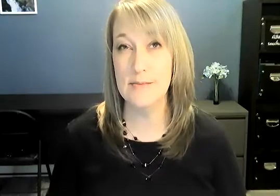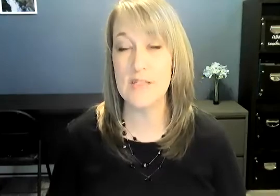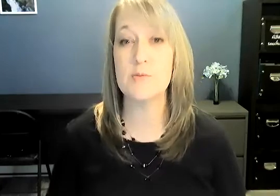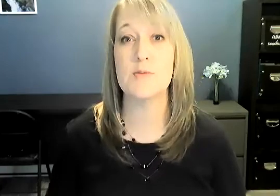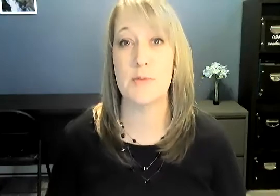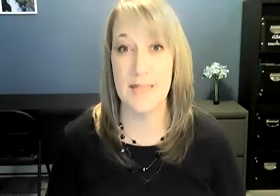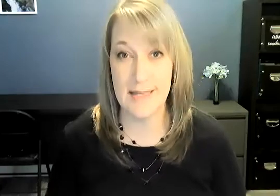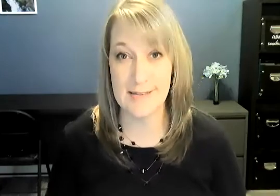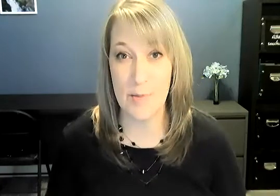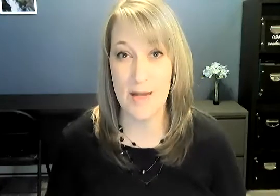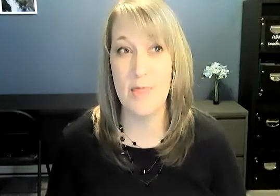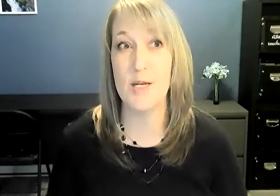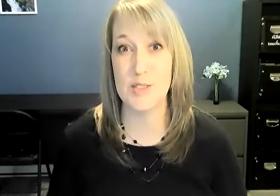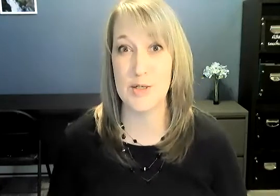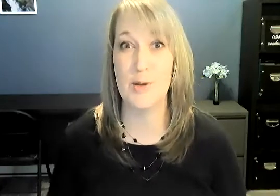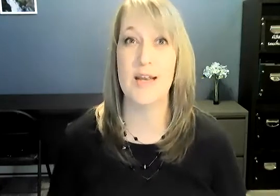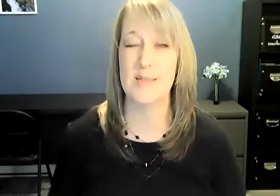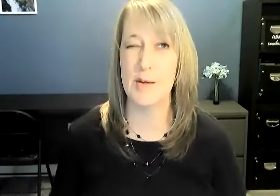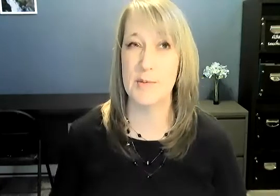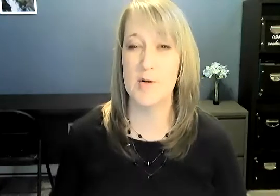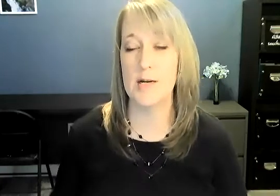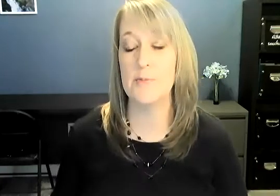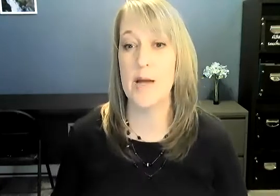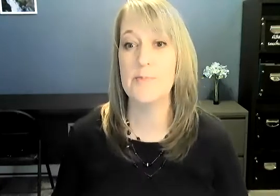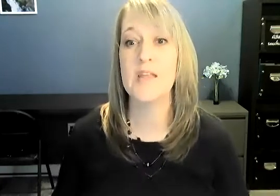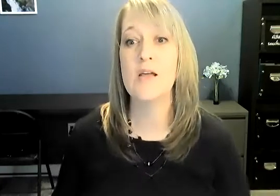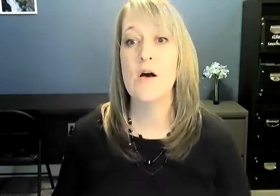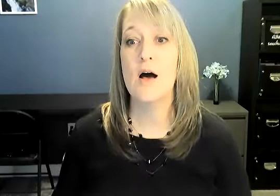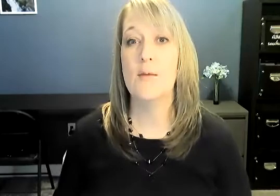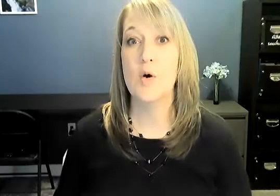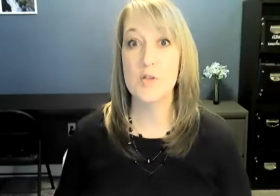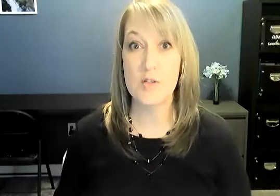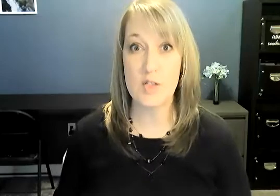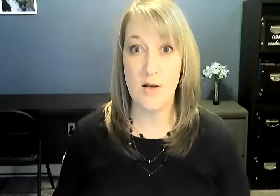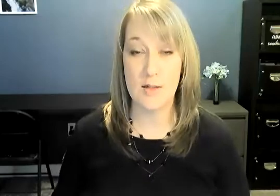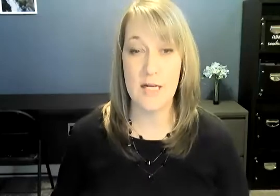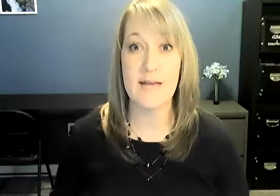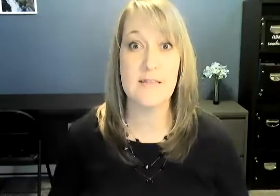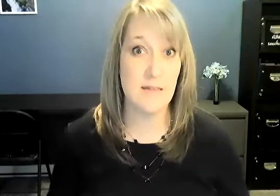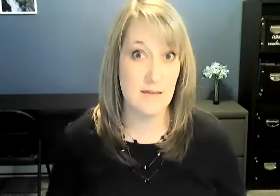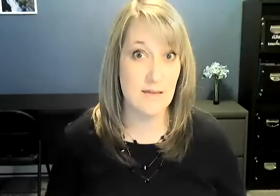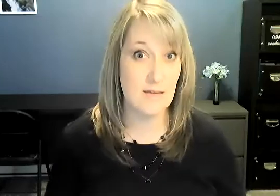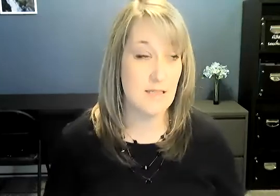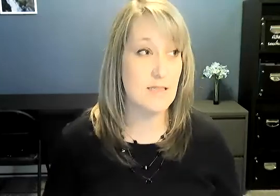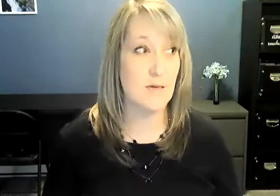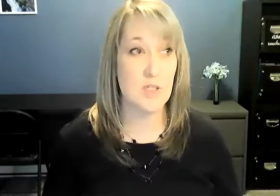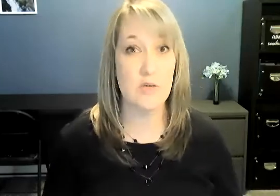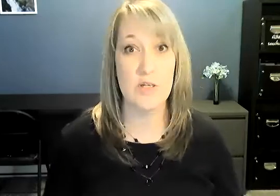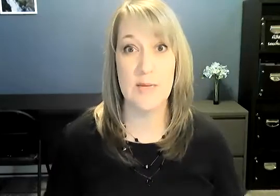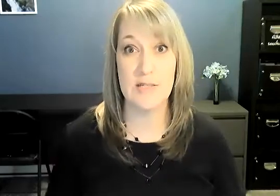this one's probably less common, and the one I'll show you in a minute is probably more common. But older or taller, as this is how it's shown in your Master